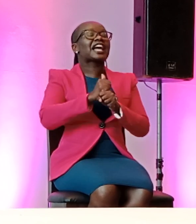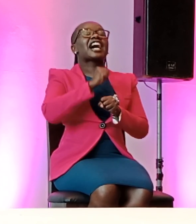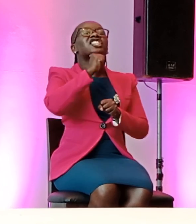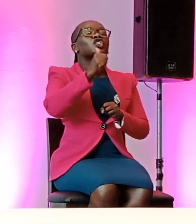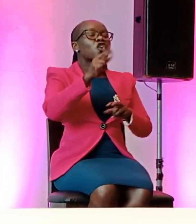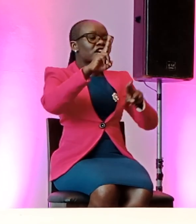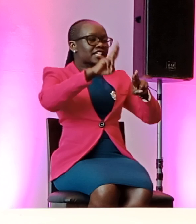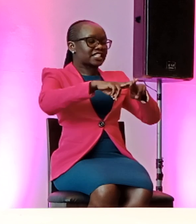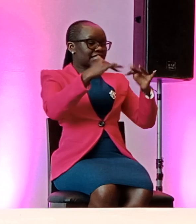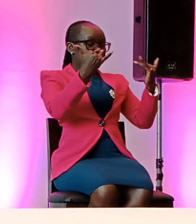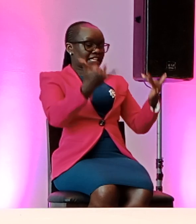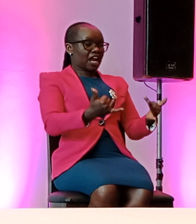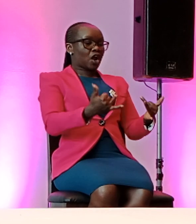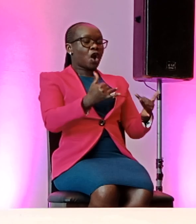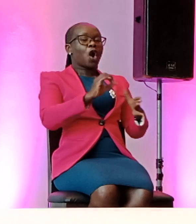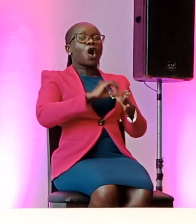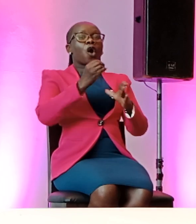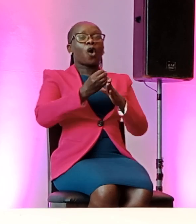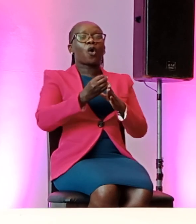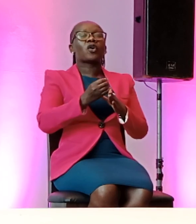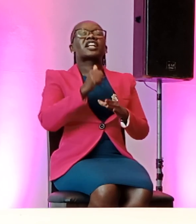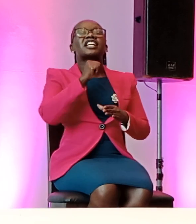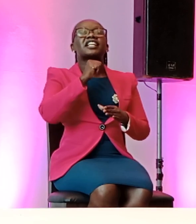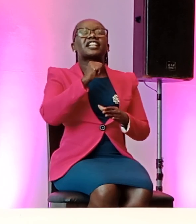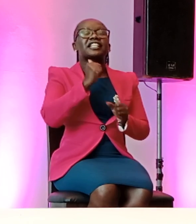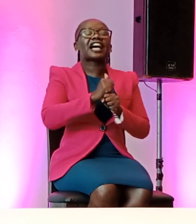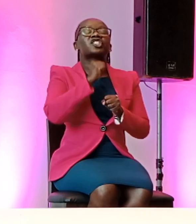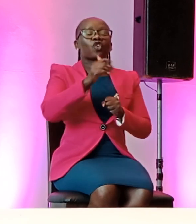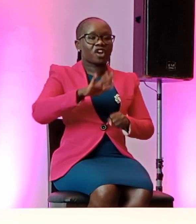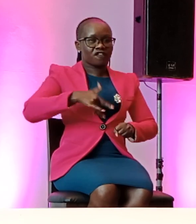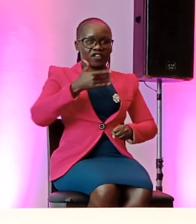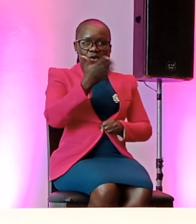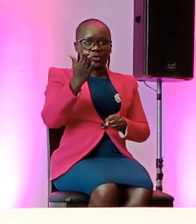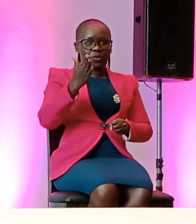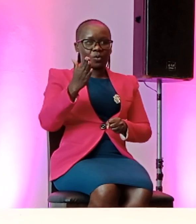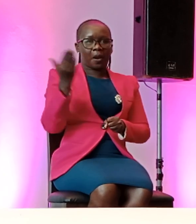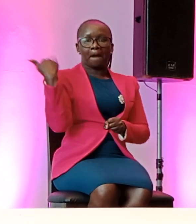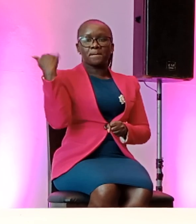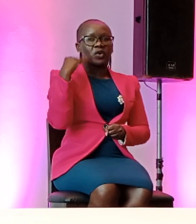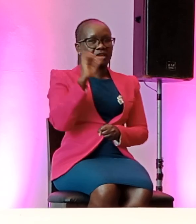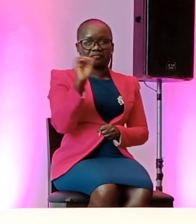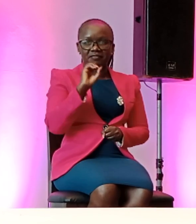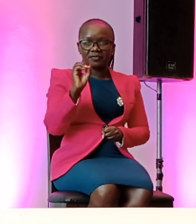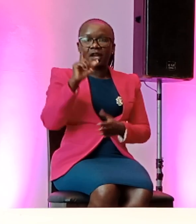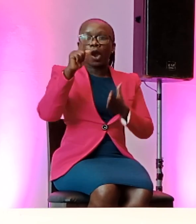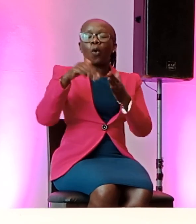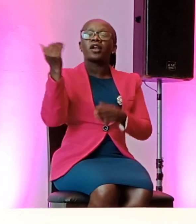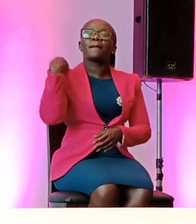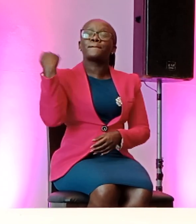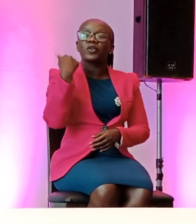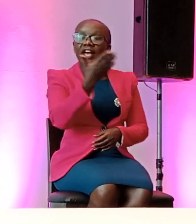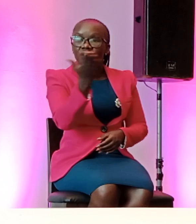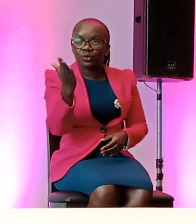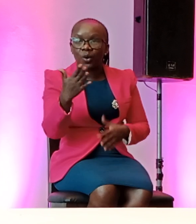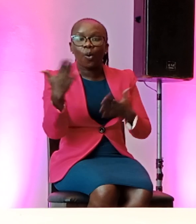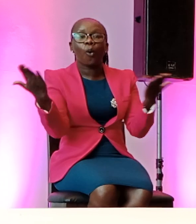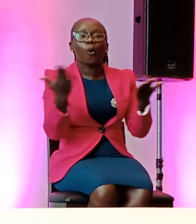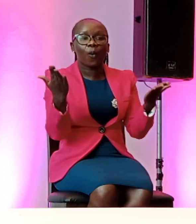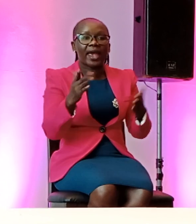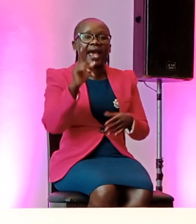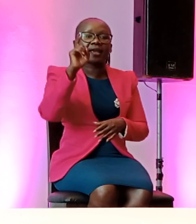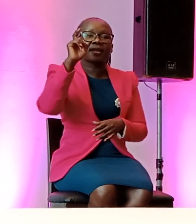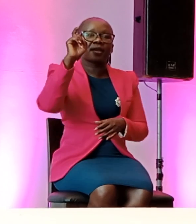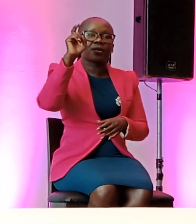see it now or does not feel you should not bother you. What bothers you is where